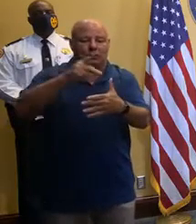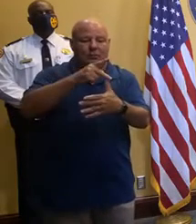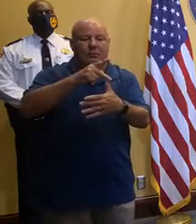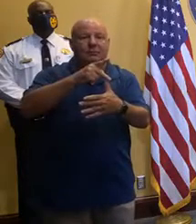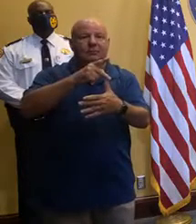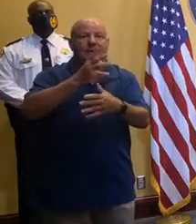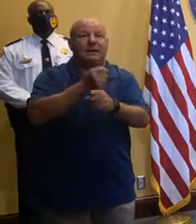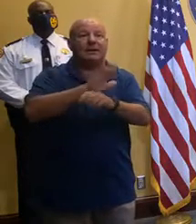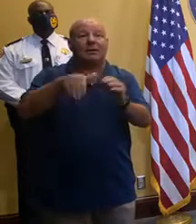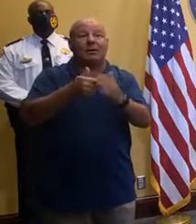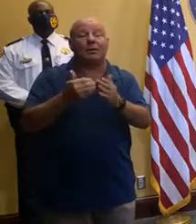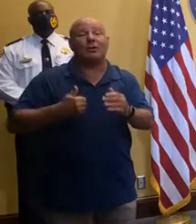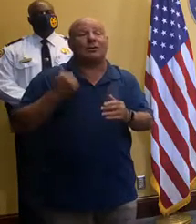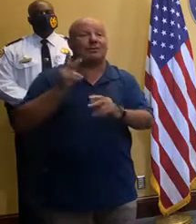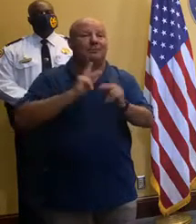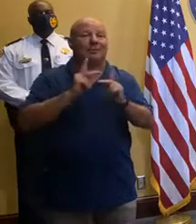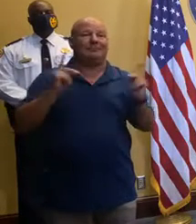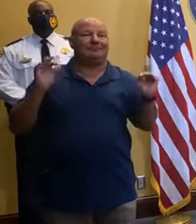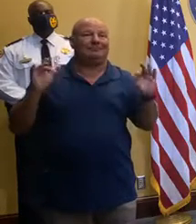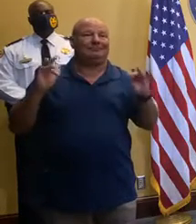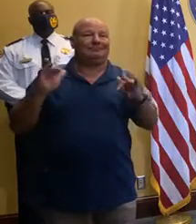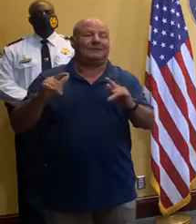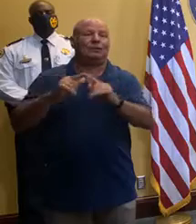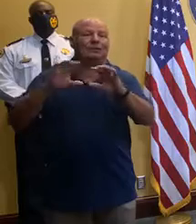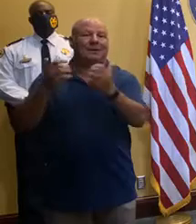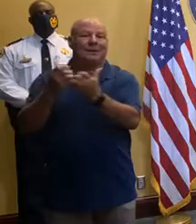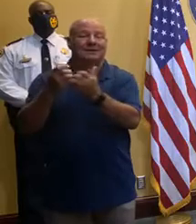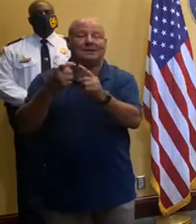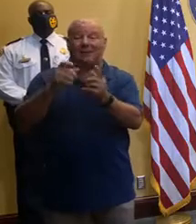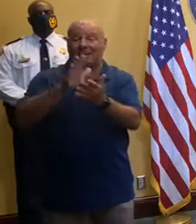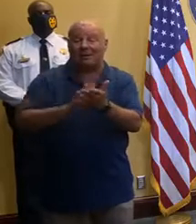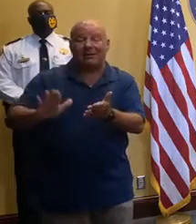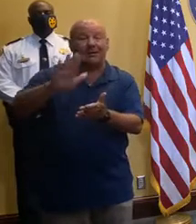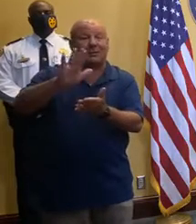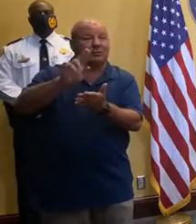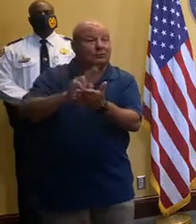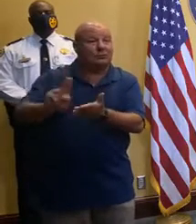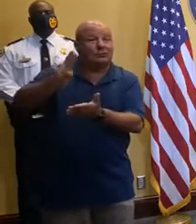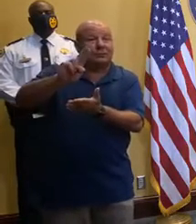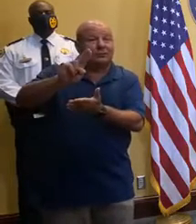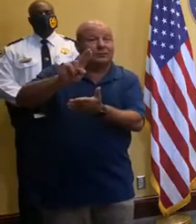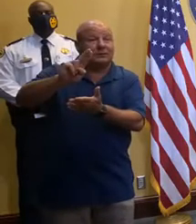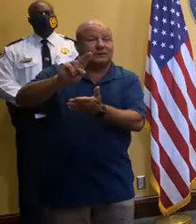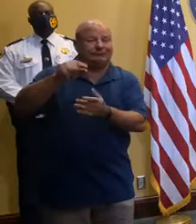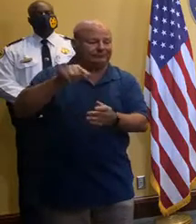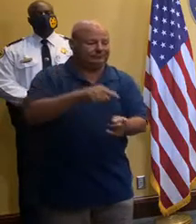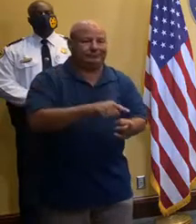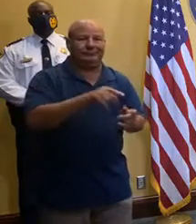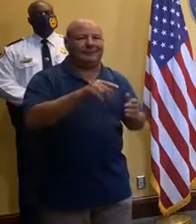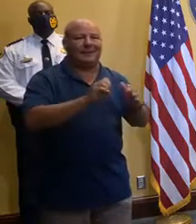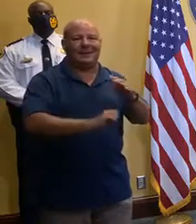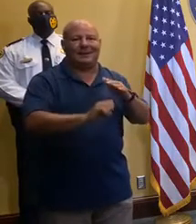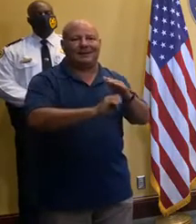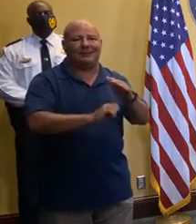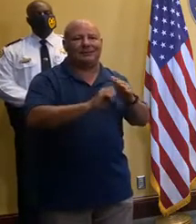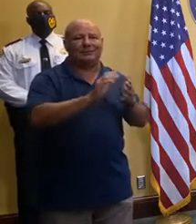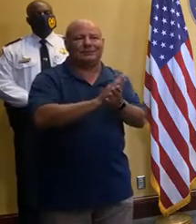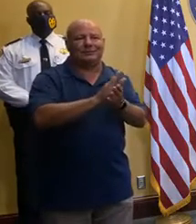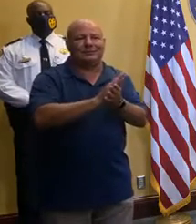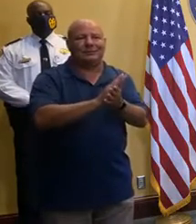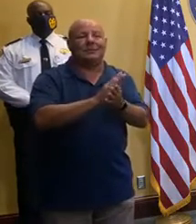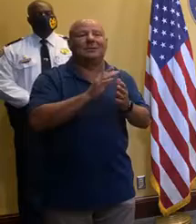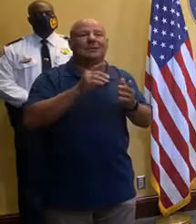back into the classroom from college, university level, and again to primary grades, particularly around